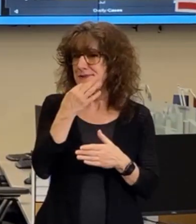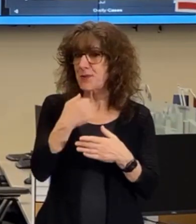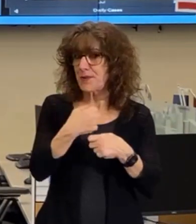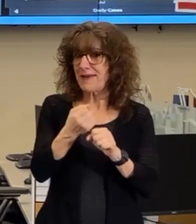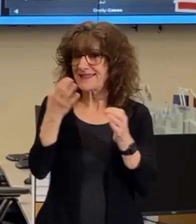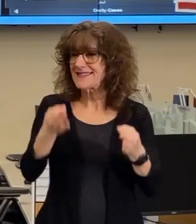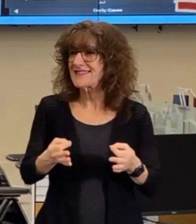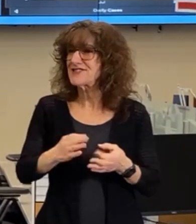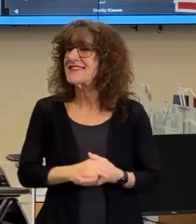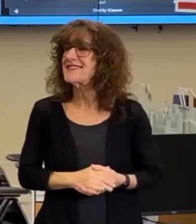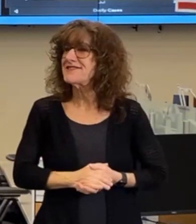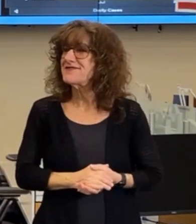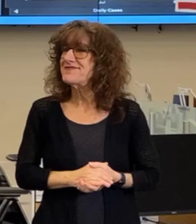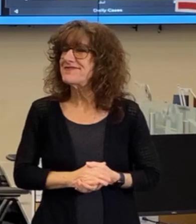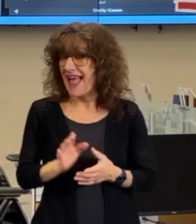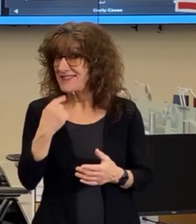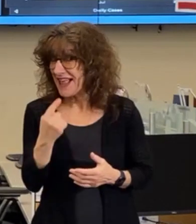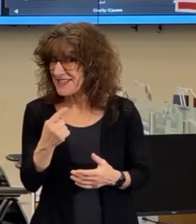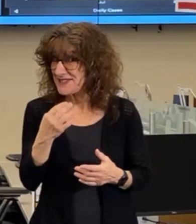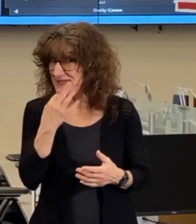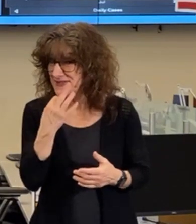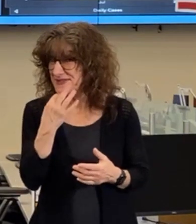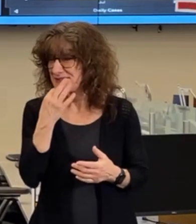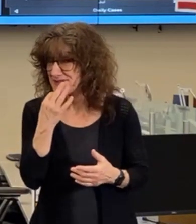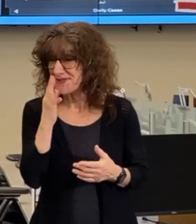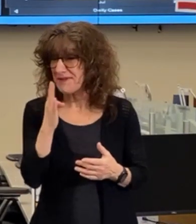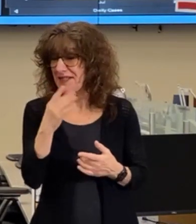close. I can tell you that. We're almost there.